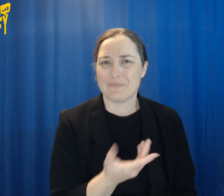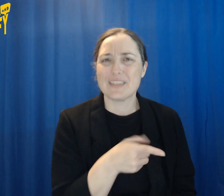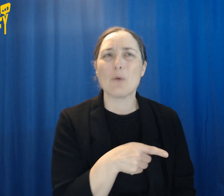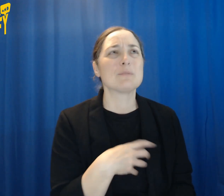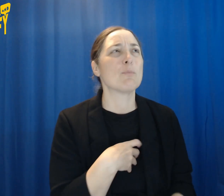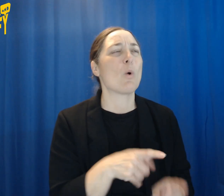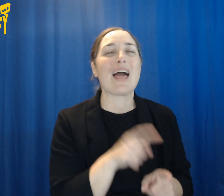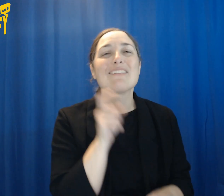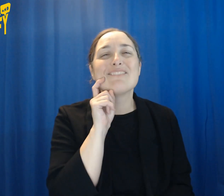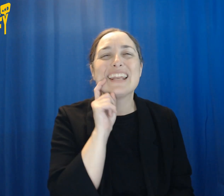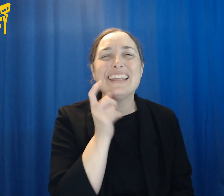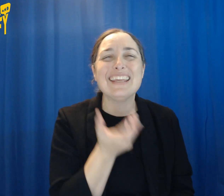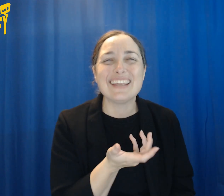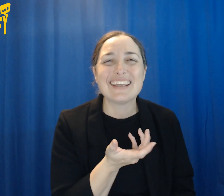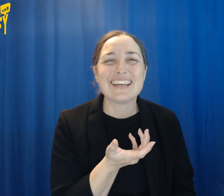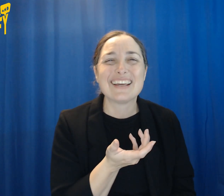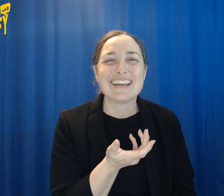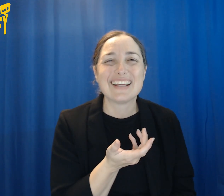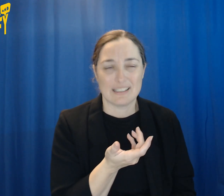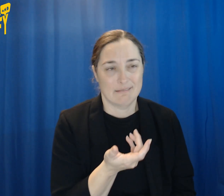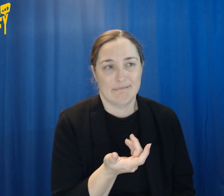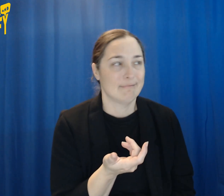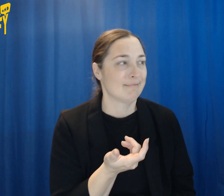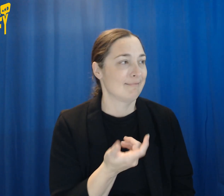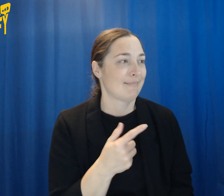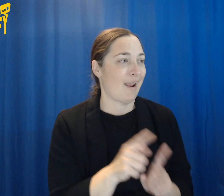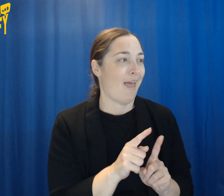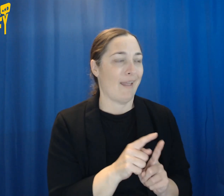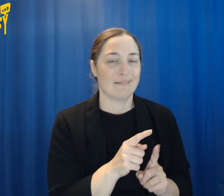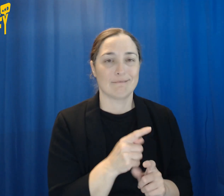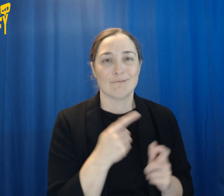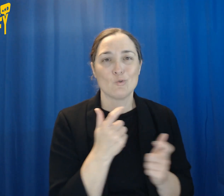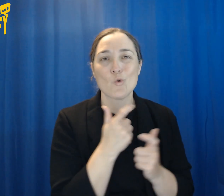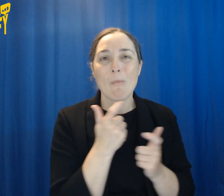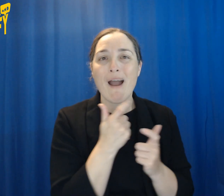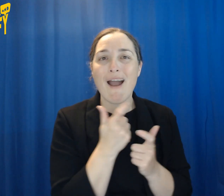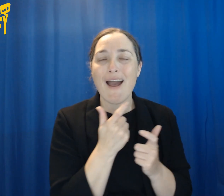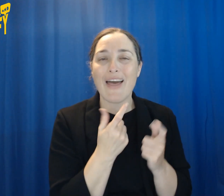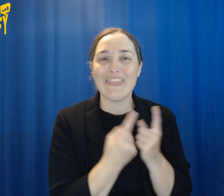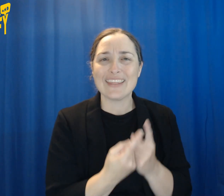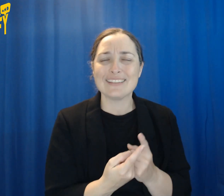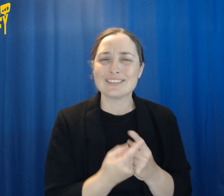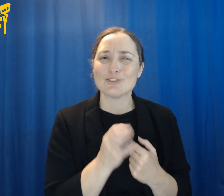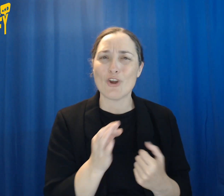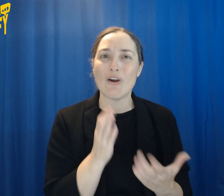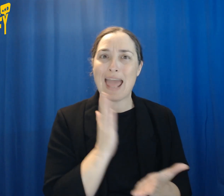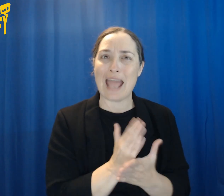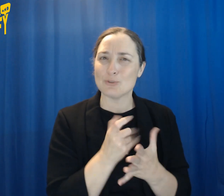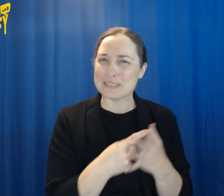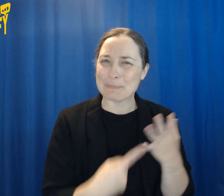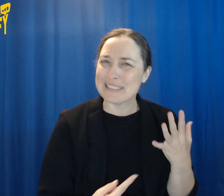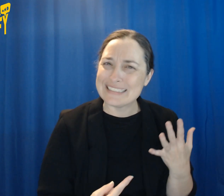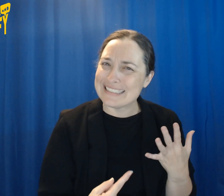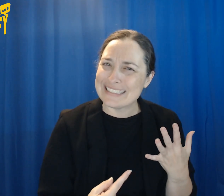It's just a cause of like humorous misunderstandings, not an actual disability that maybe they needed to